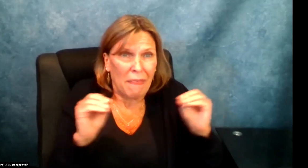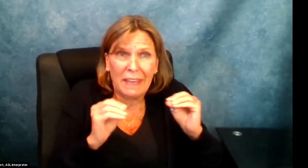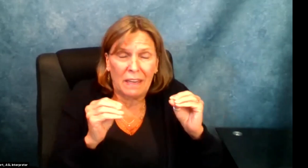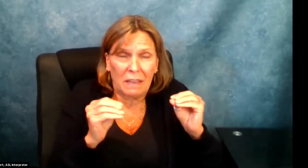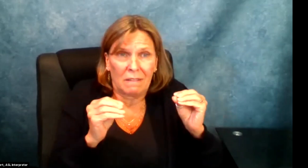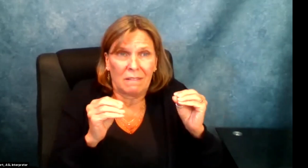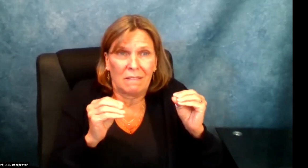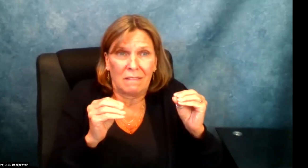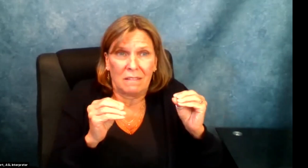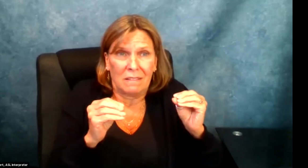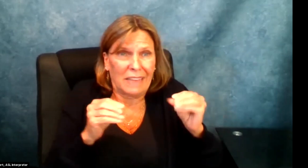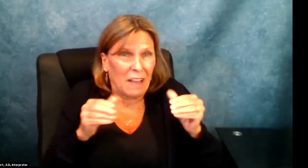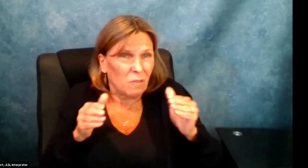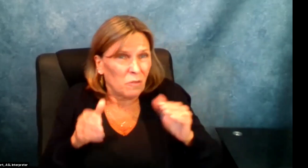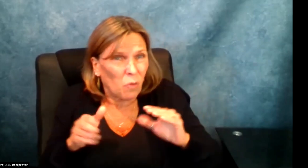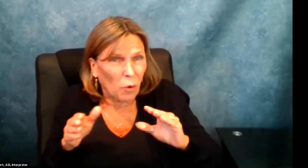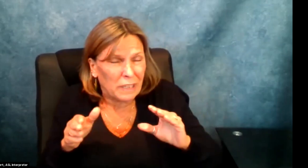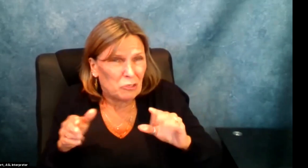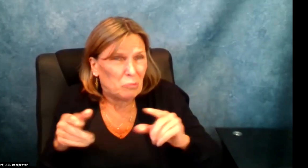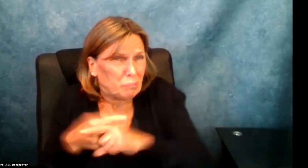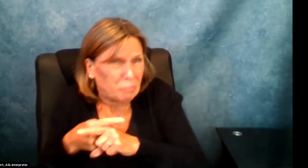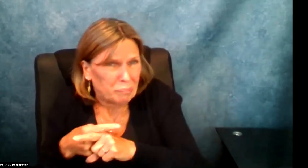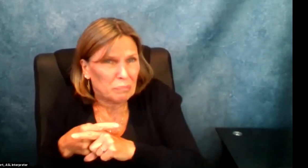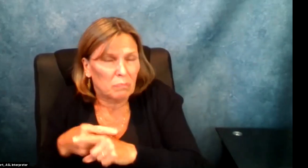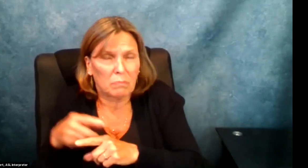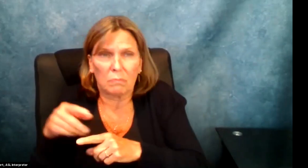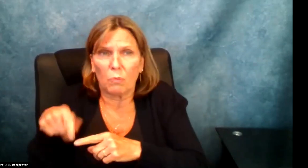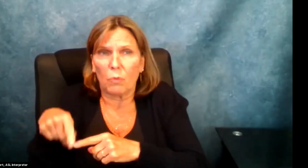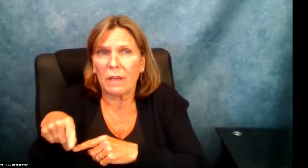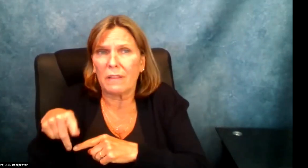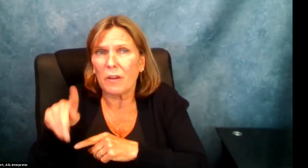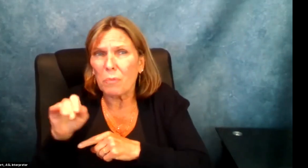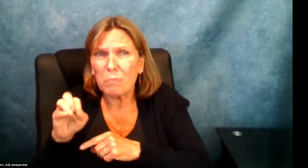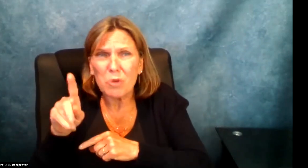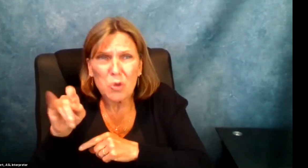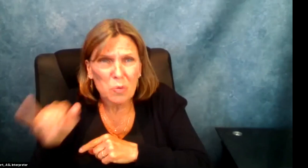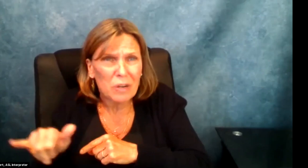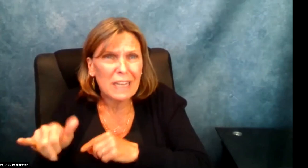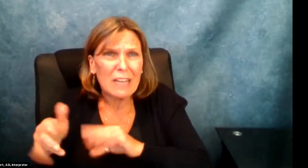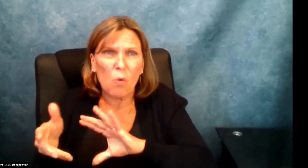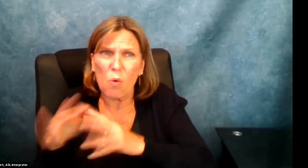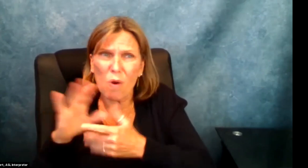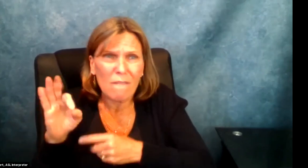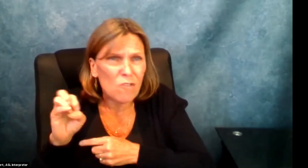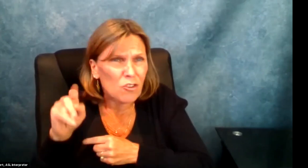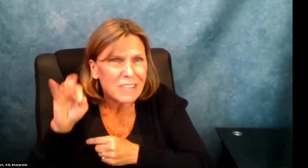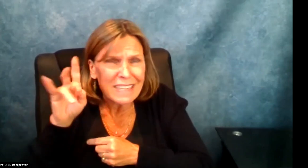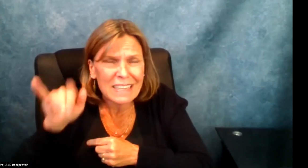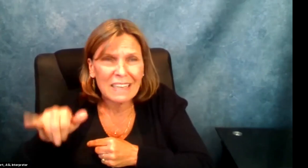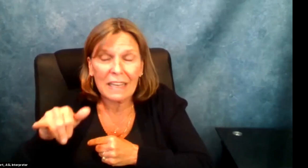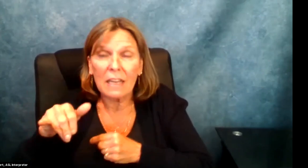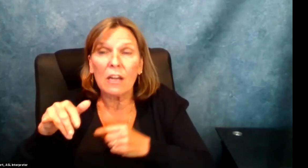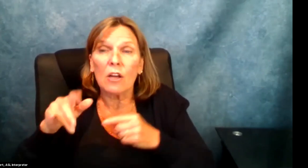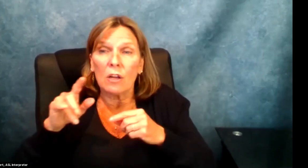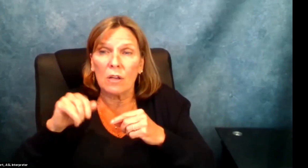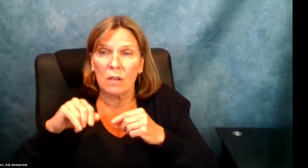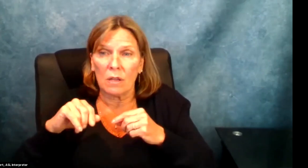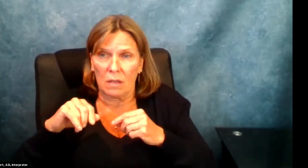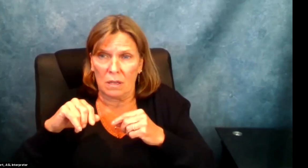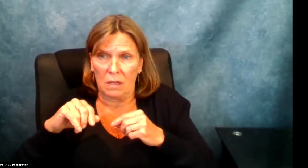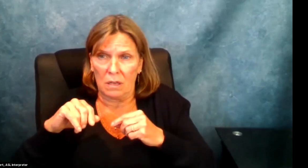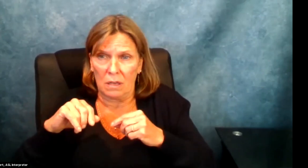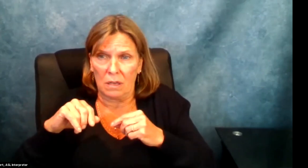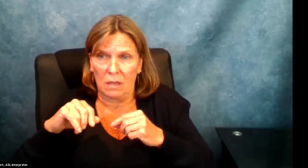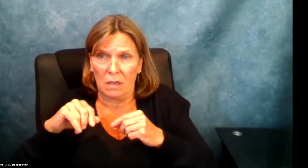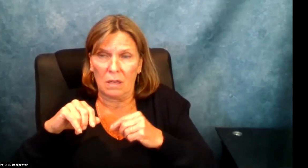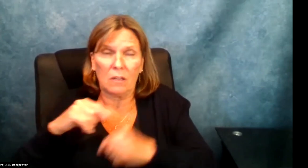for these vaccines, you have this set of instruction that will then have the cell create a